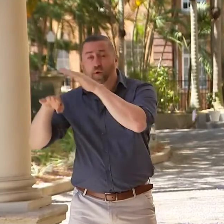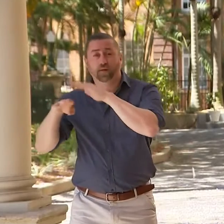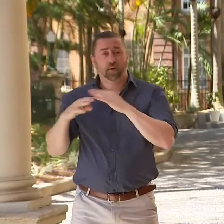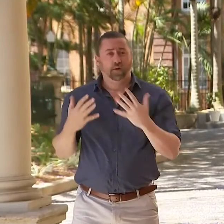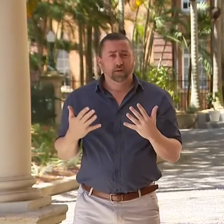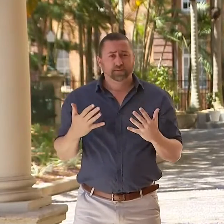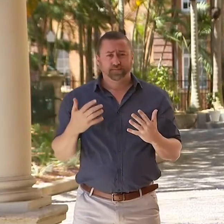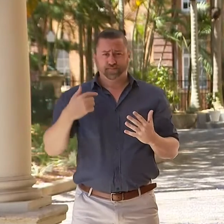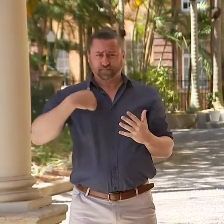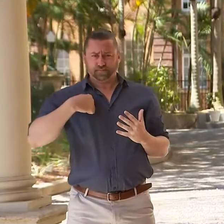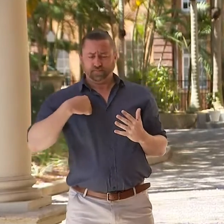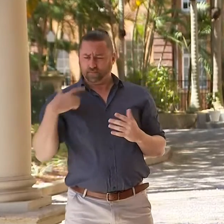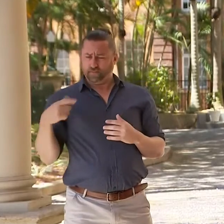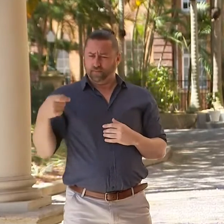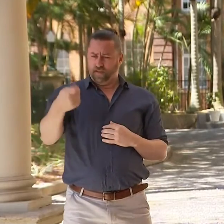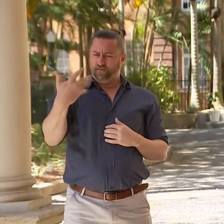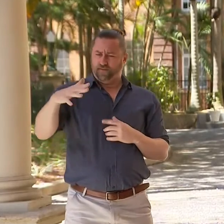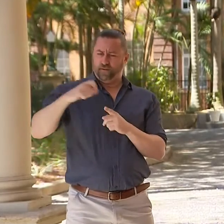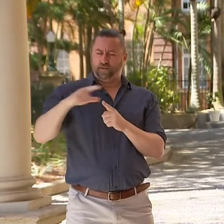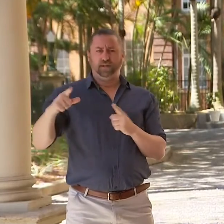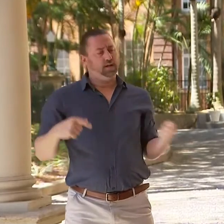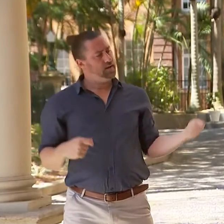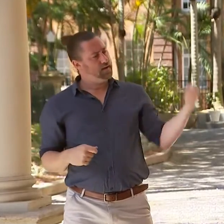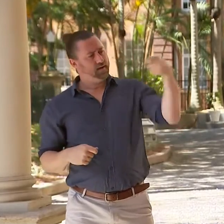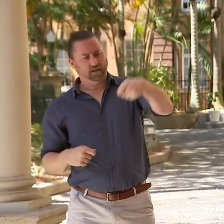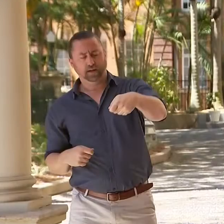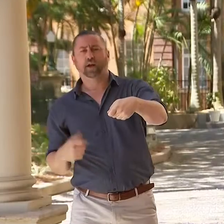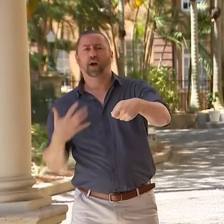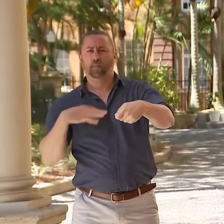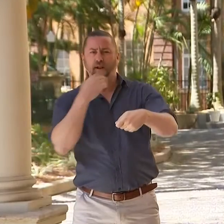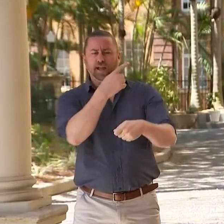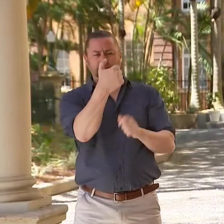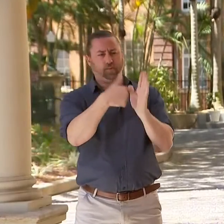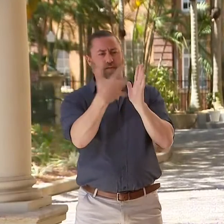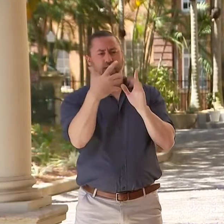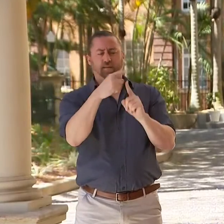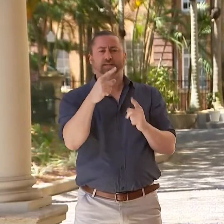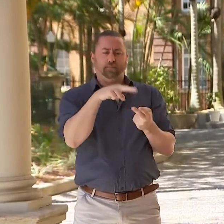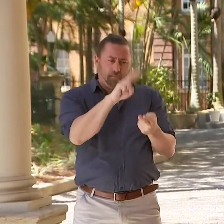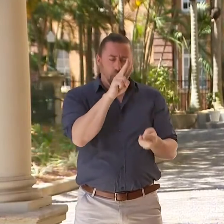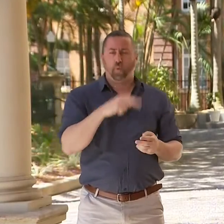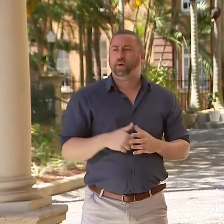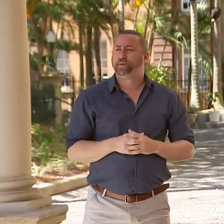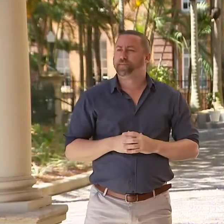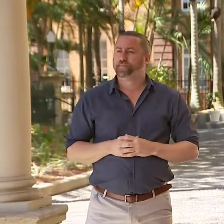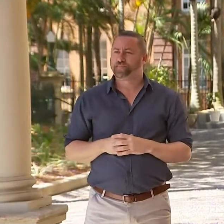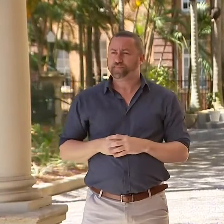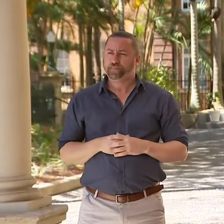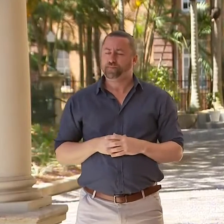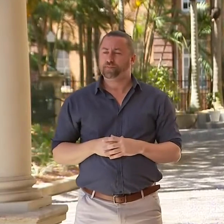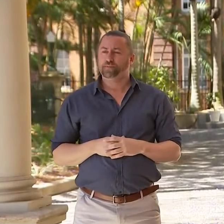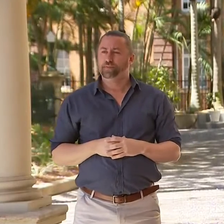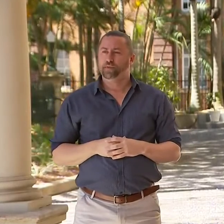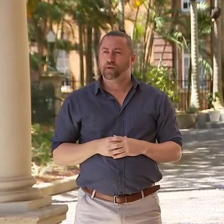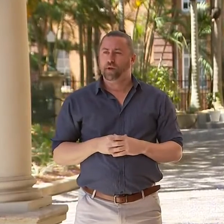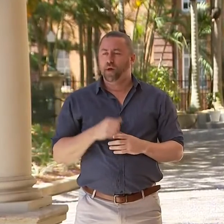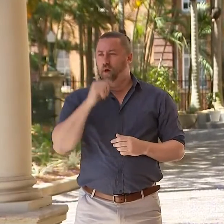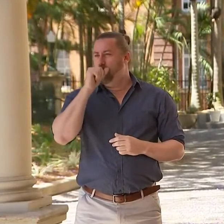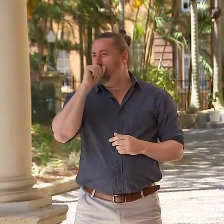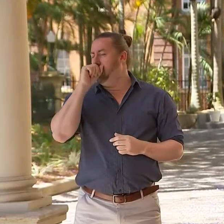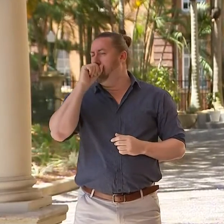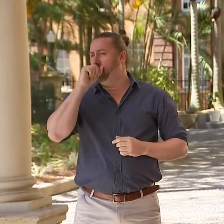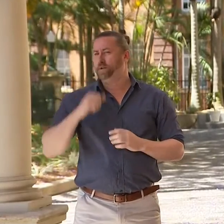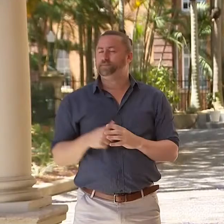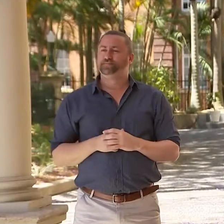as a partnership, we would like the federal government to increase their contribution to that partnership. A lot of health workers have messaged us saying that the